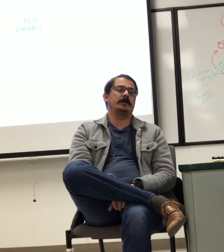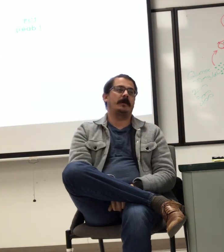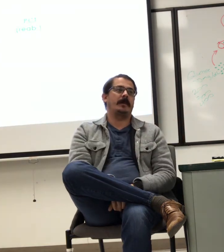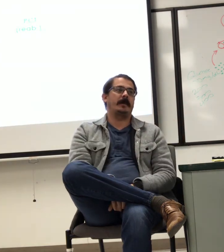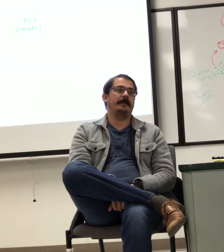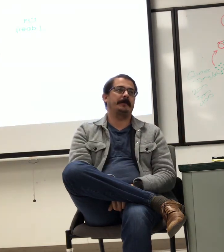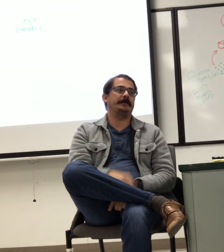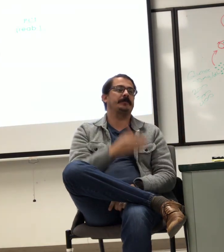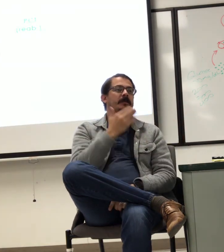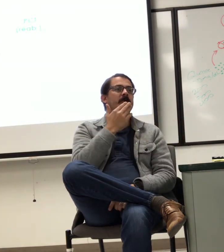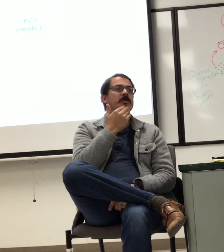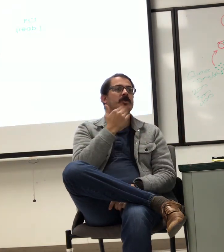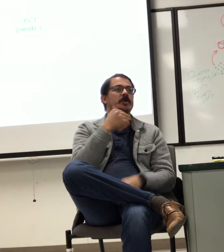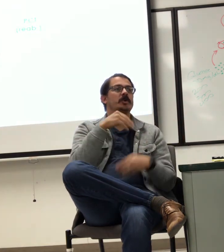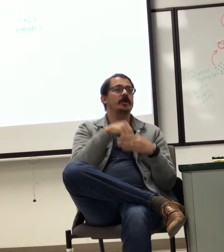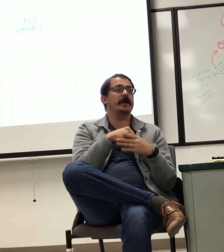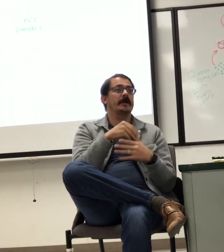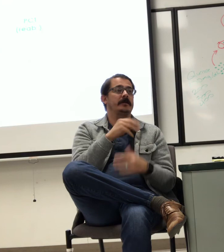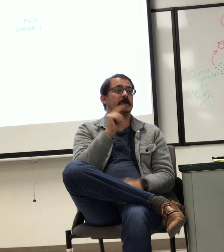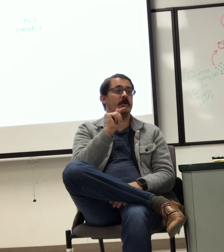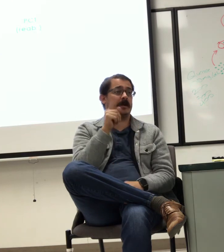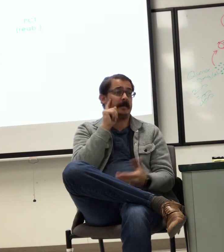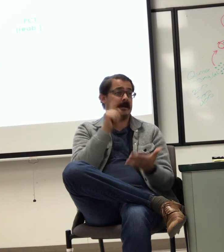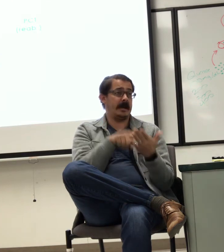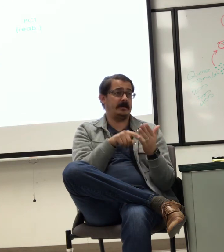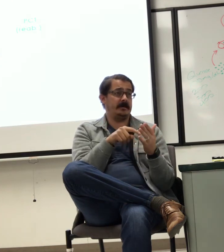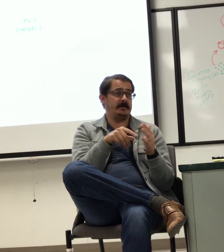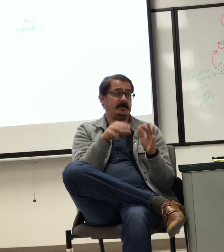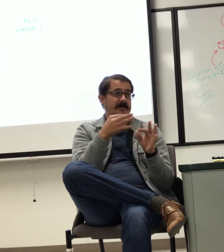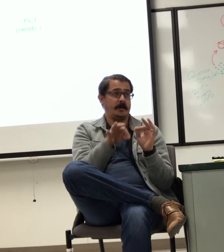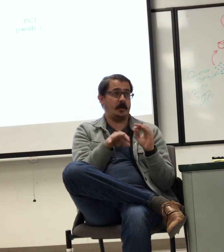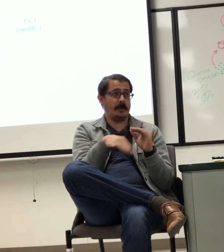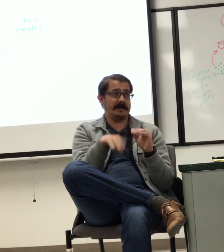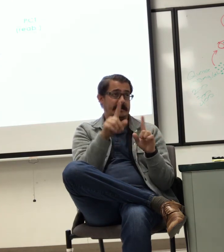have sugar in the urine, which can be detected in a simple test.